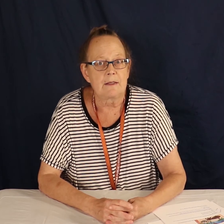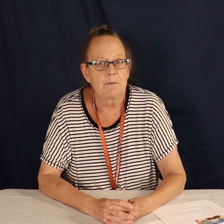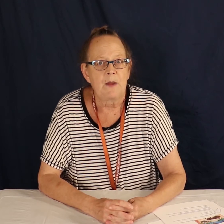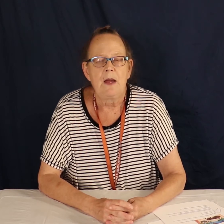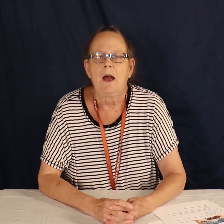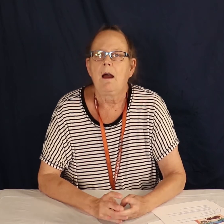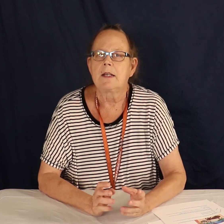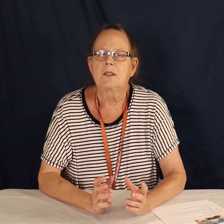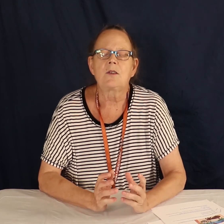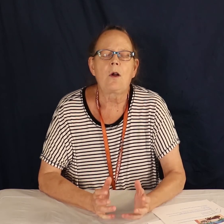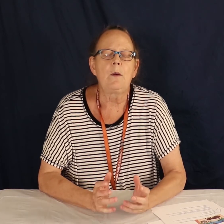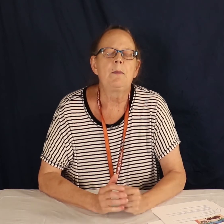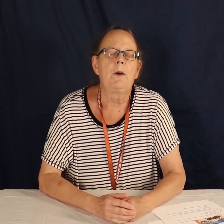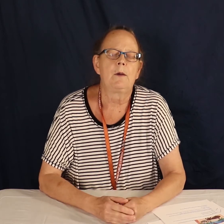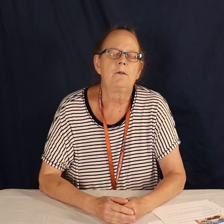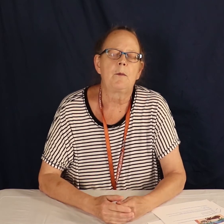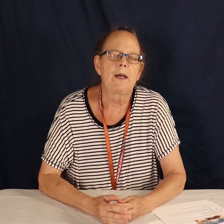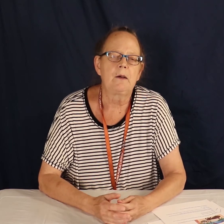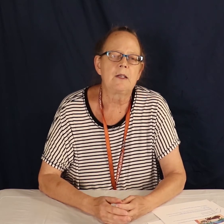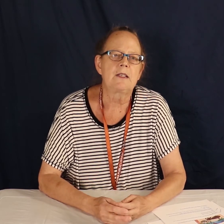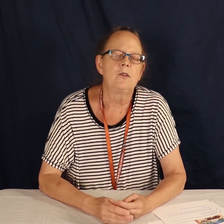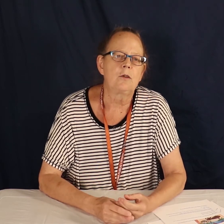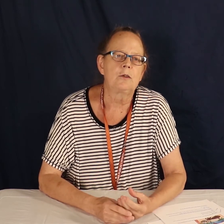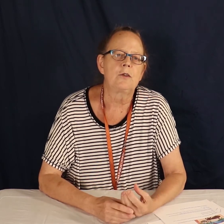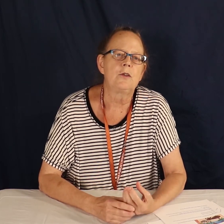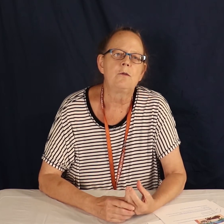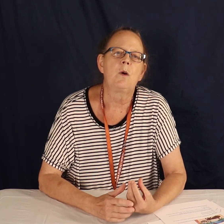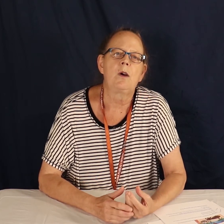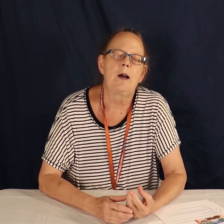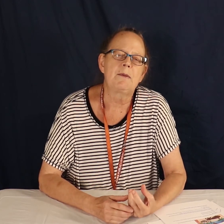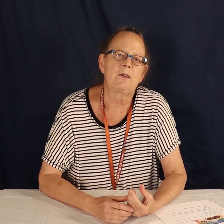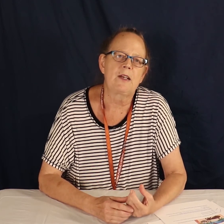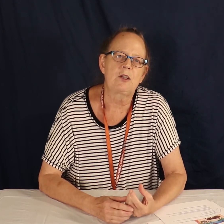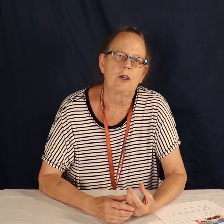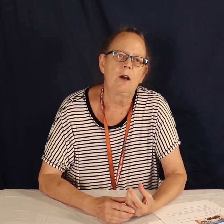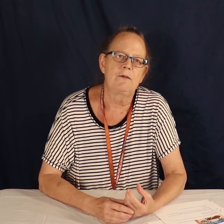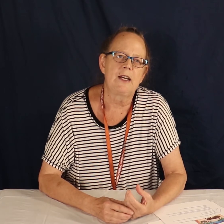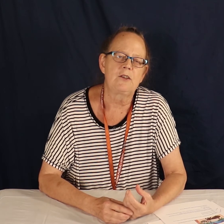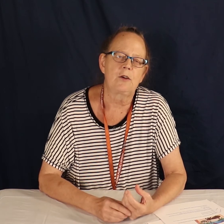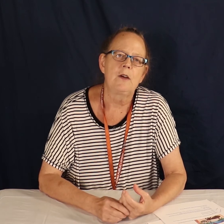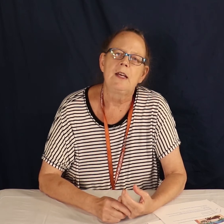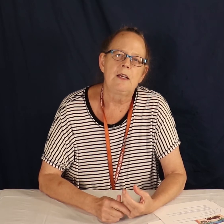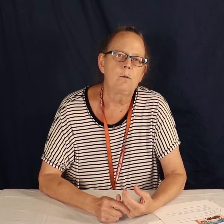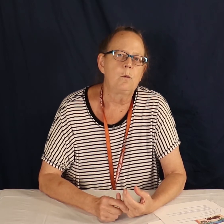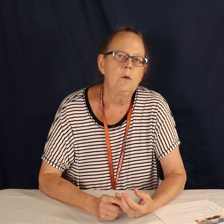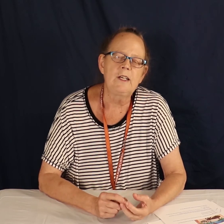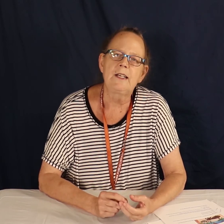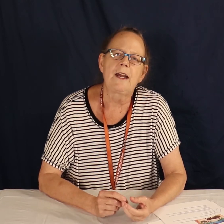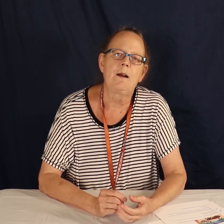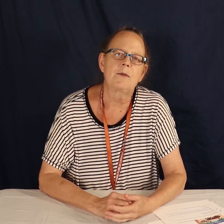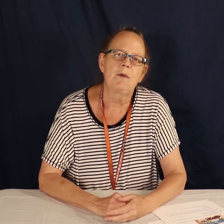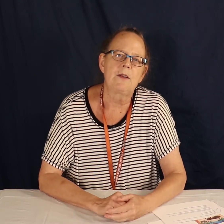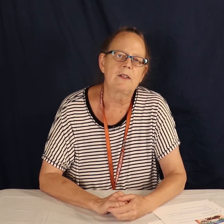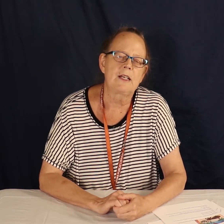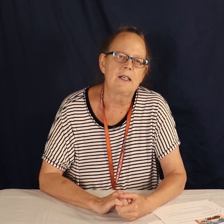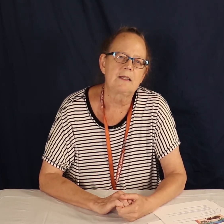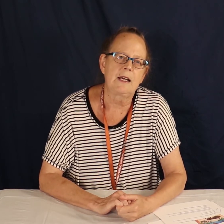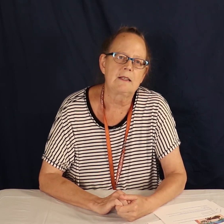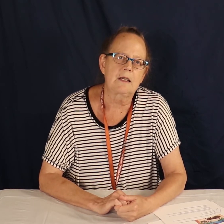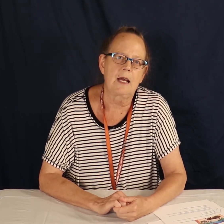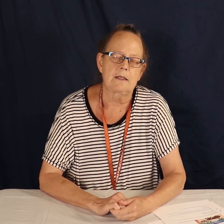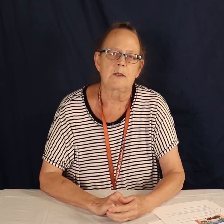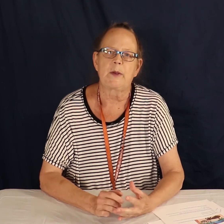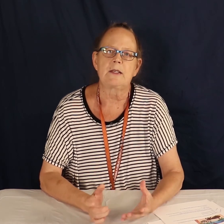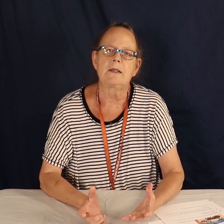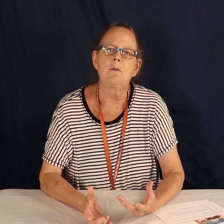some ants. It's so important for parents and children to do more observation of nature. It really helps when they're taking